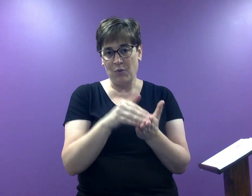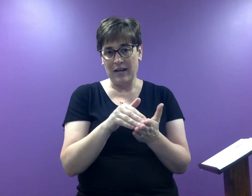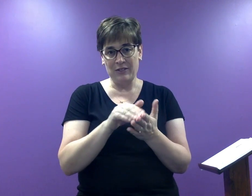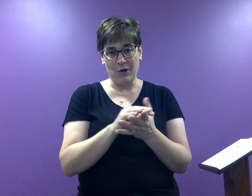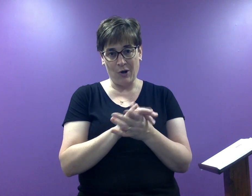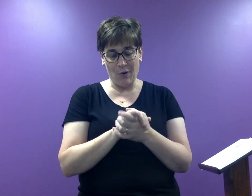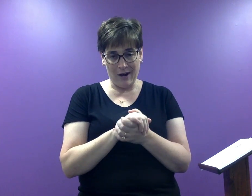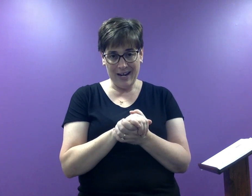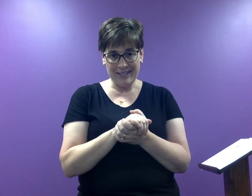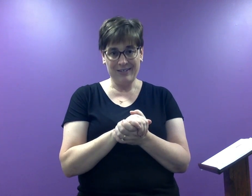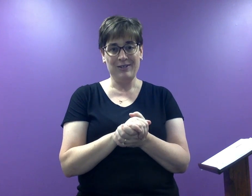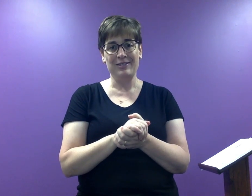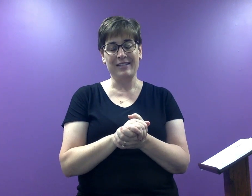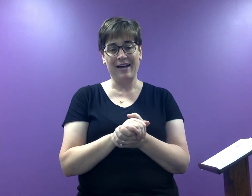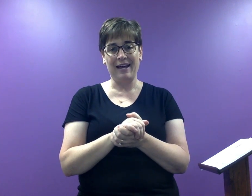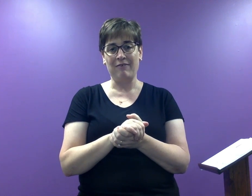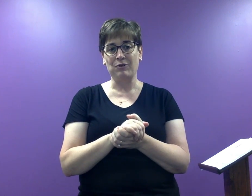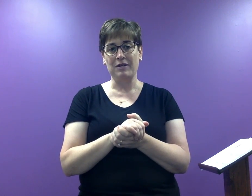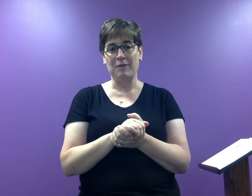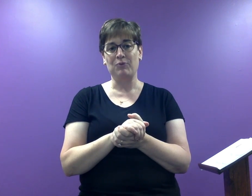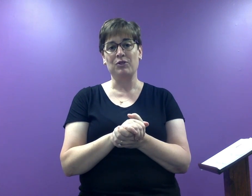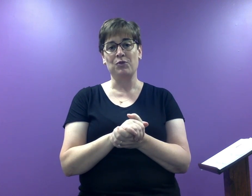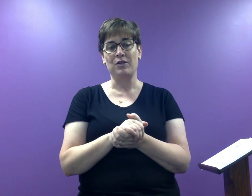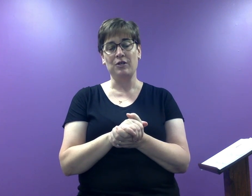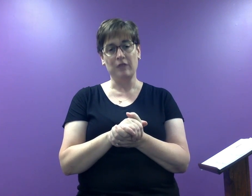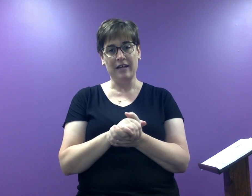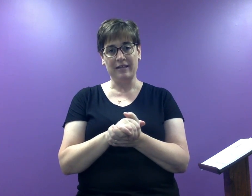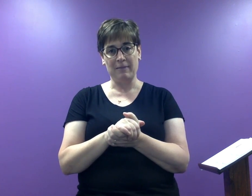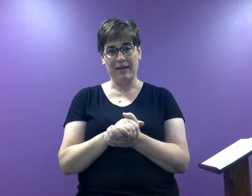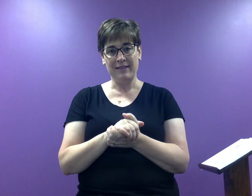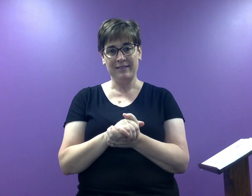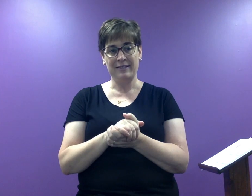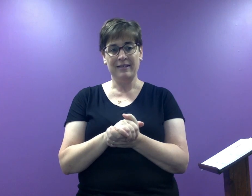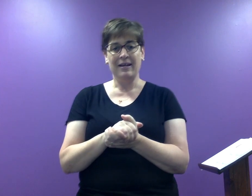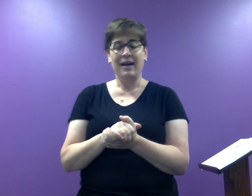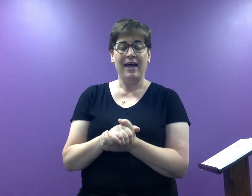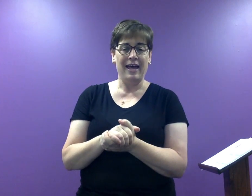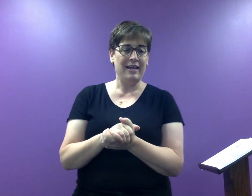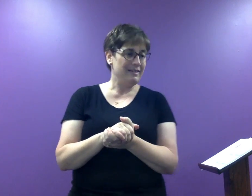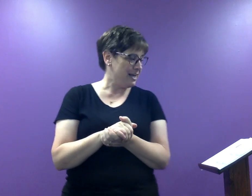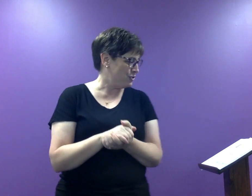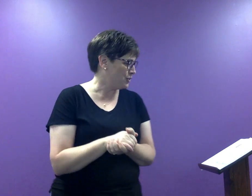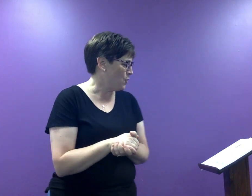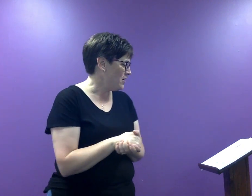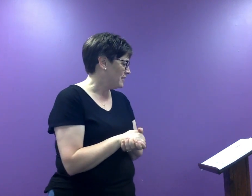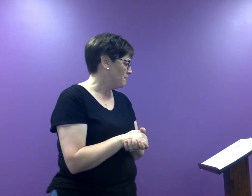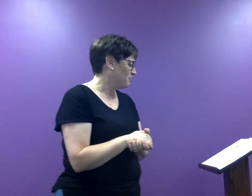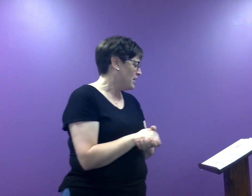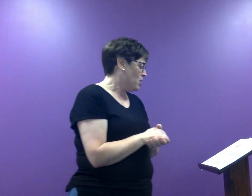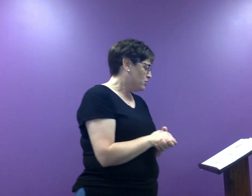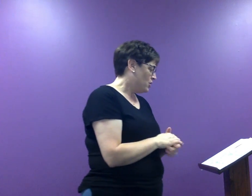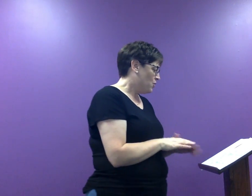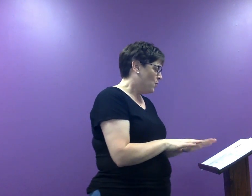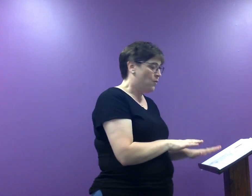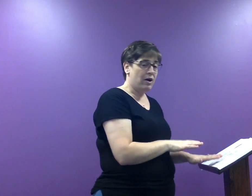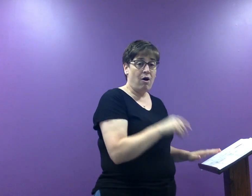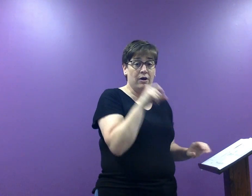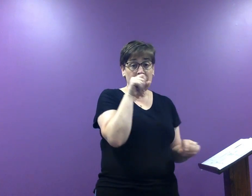ways are correct. You just kind of have to adopt which one you like the best and just go with it. So on